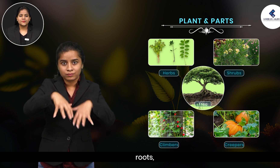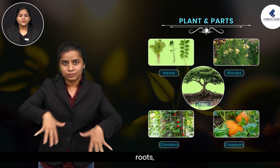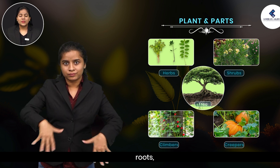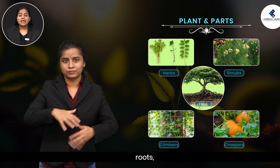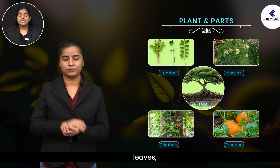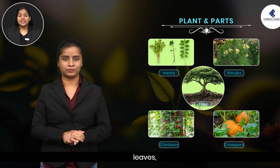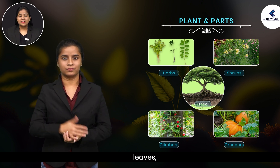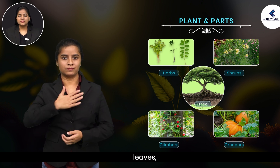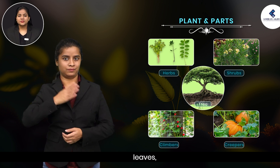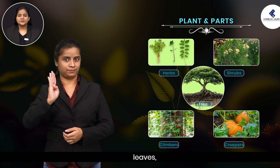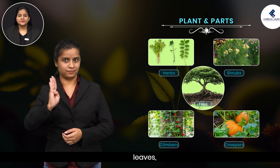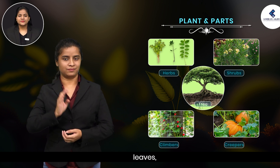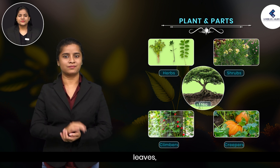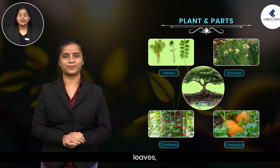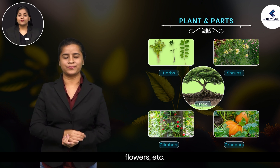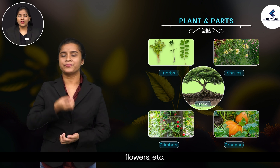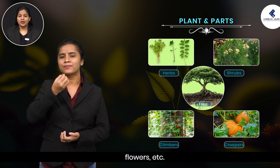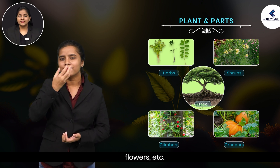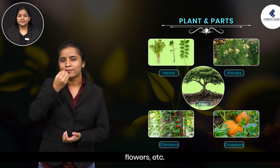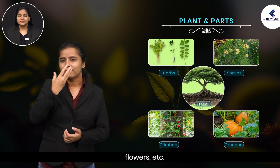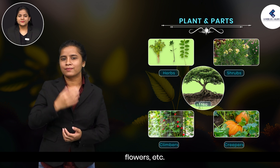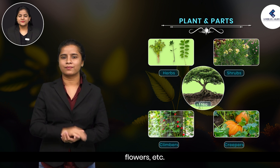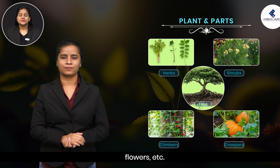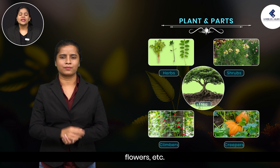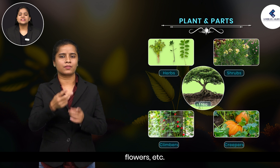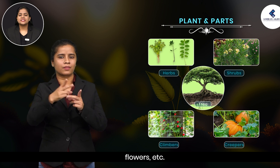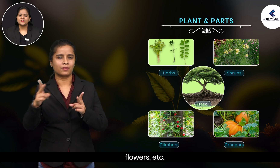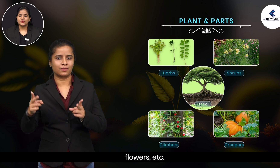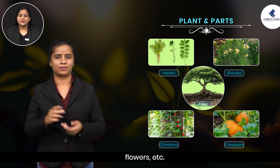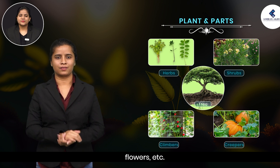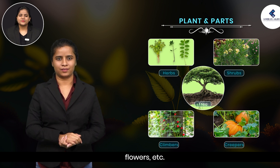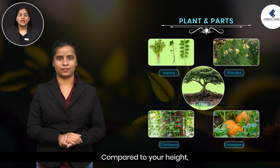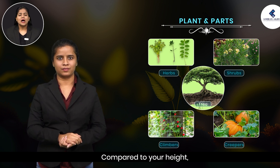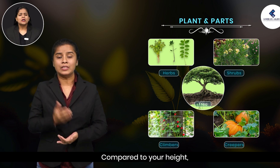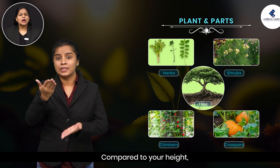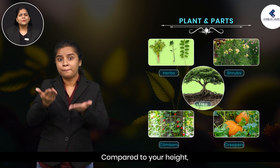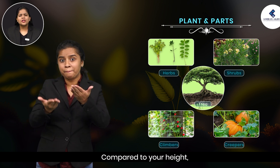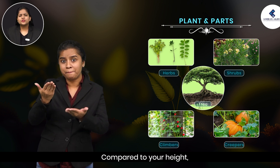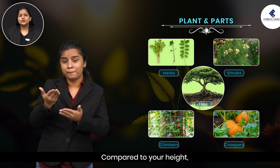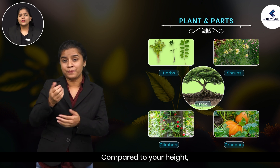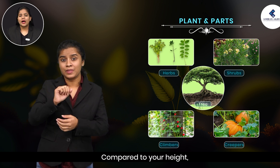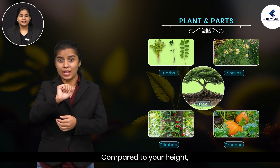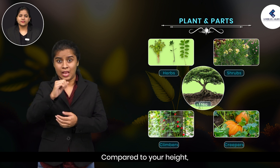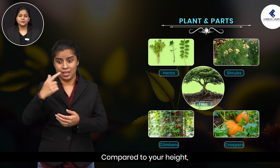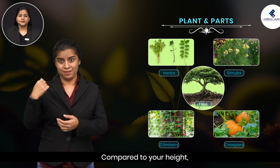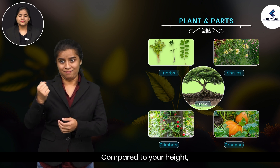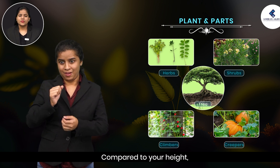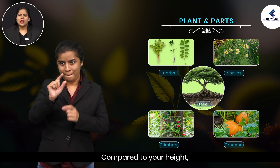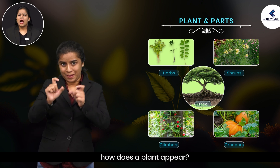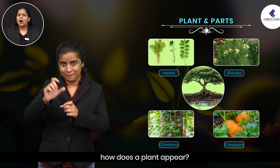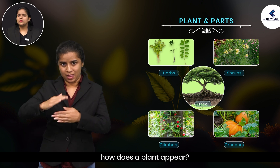roots, leaves, flowers, etc. Compared to your